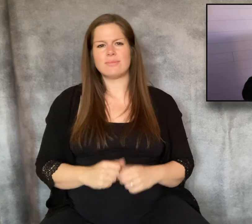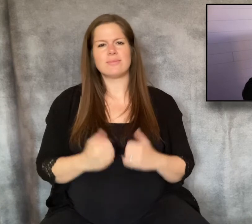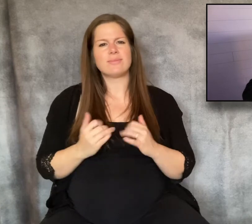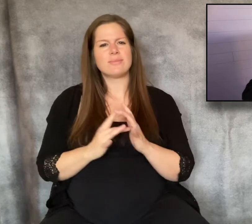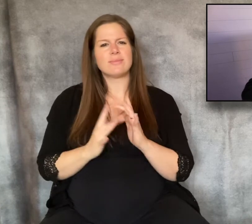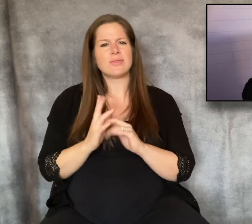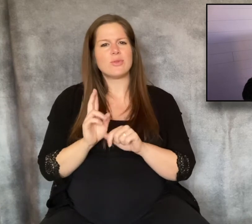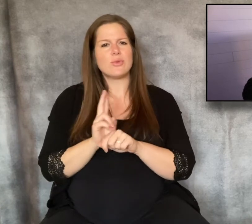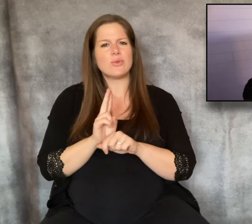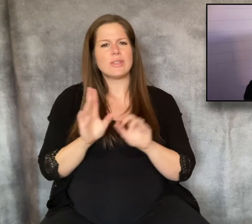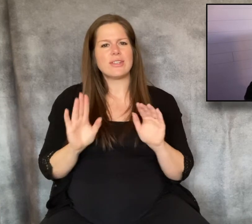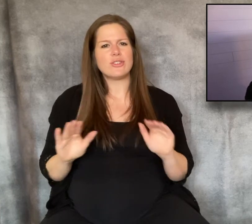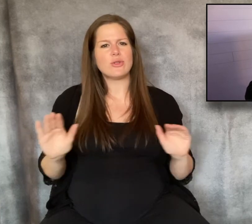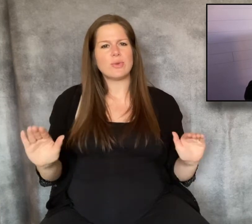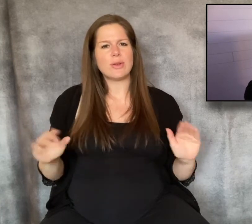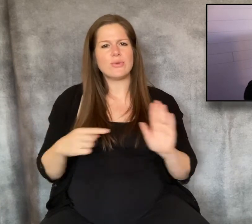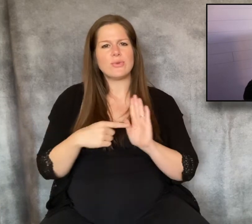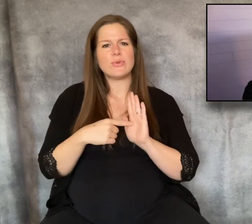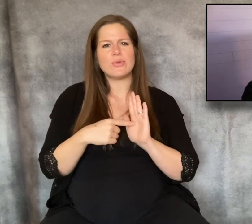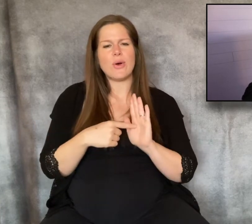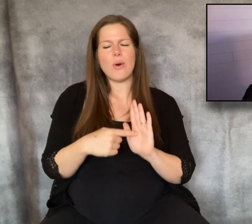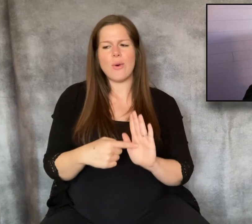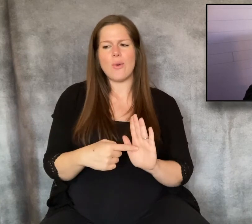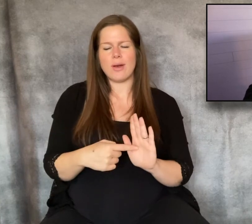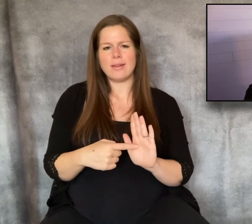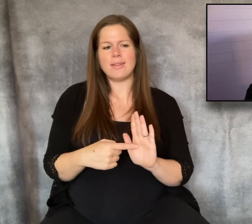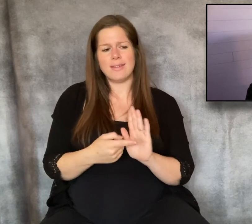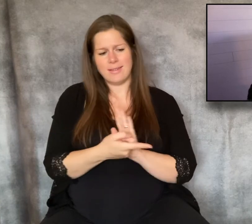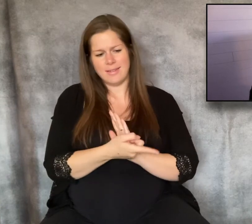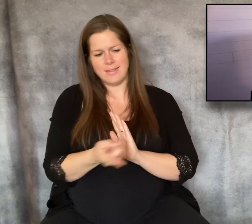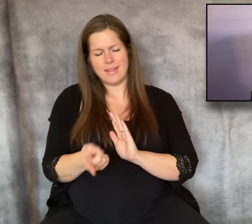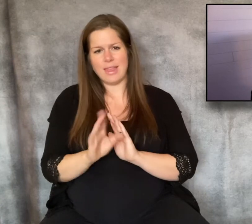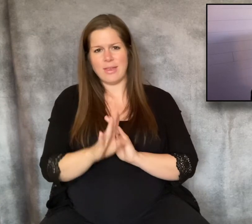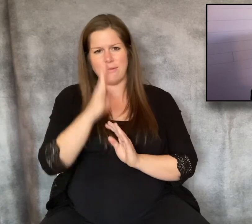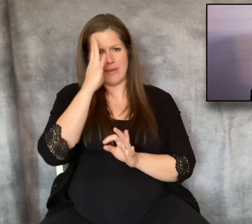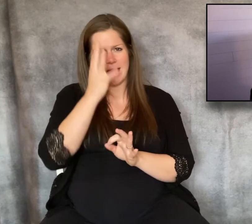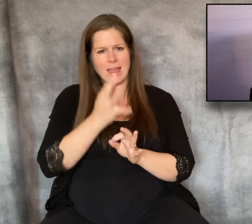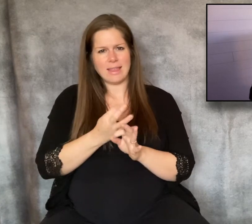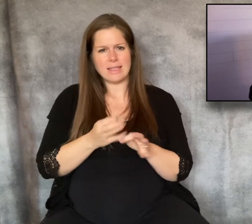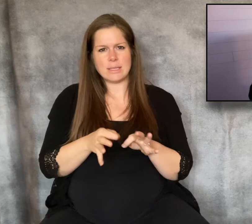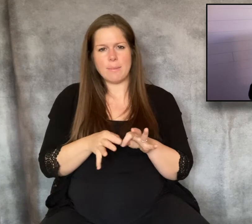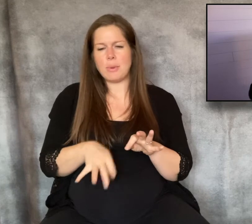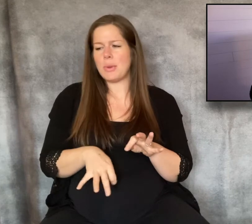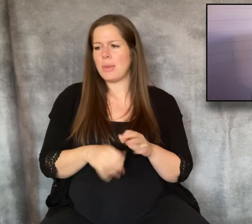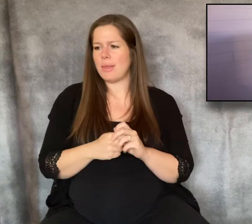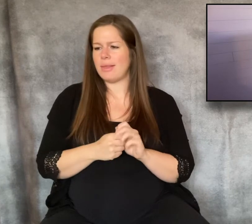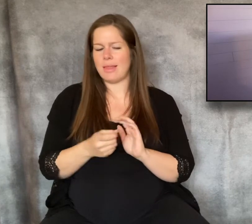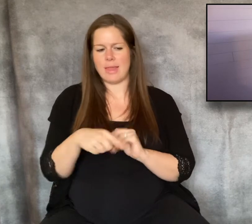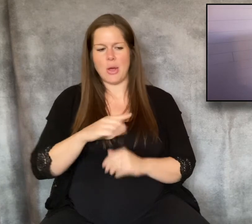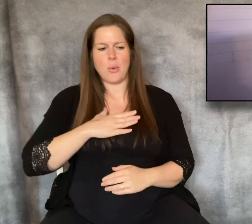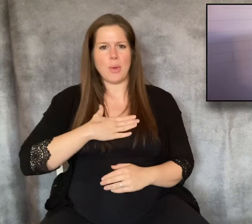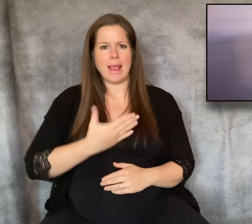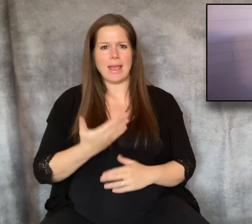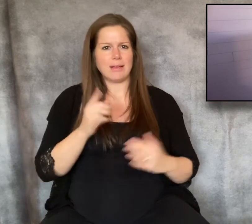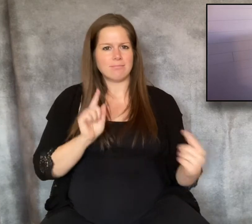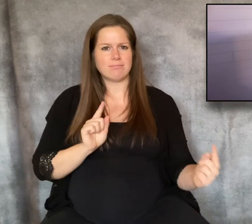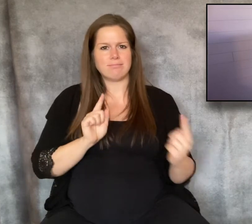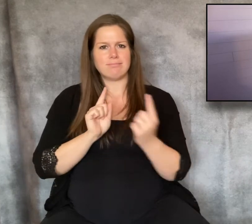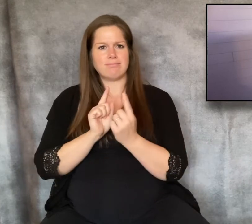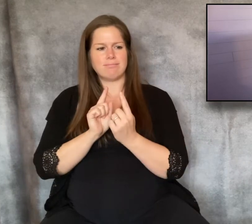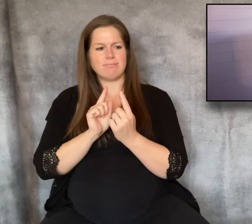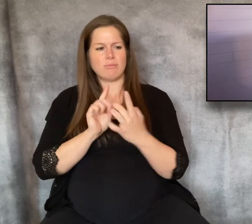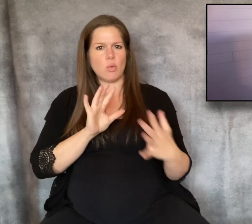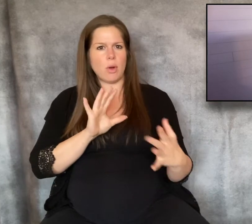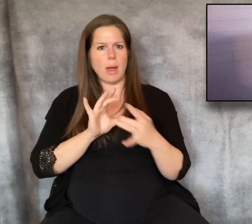pointing to children in their simplicity and their willingness to come to him, and connecting it to what that's